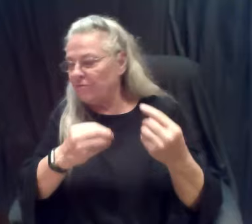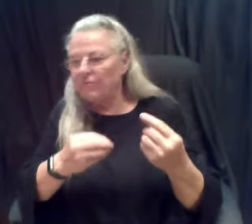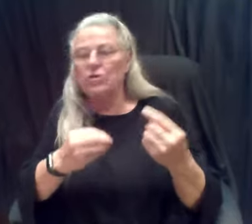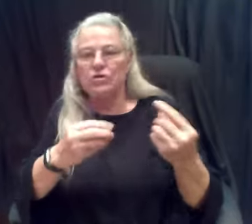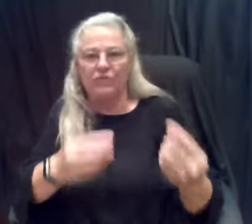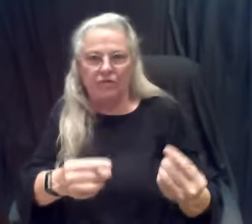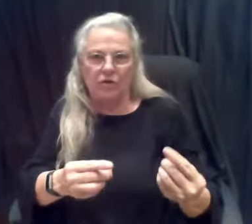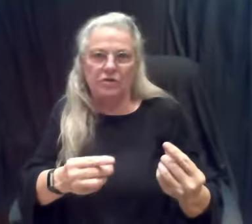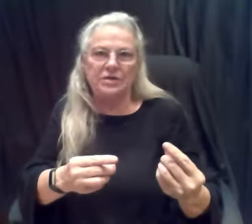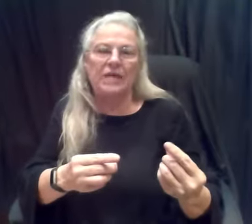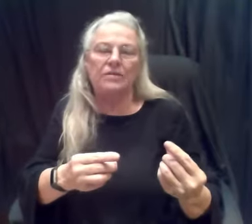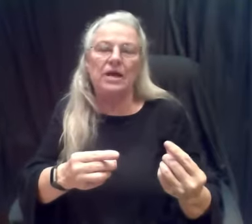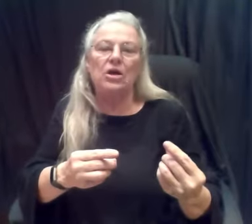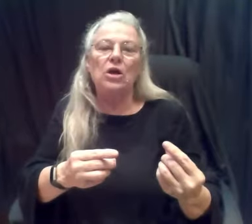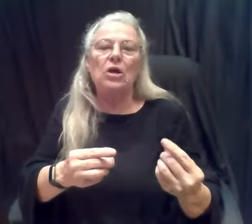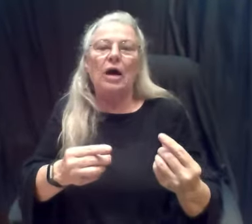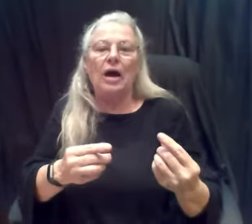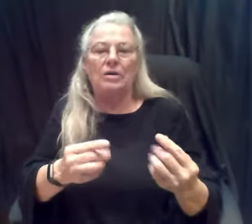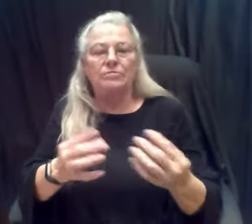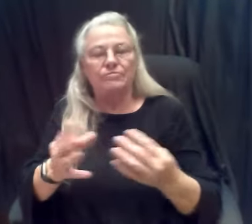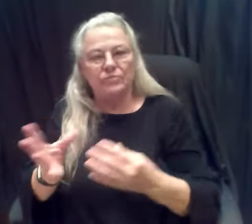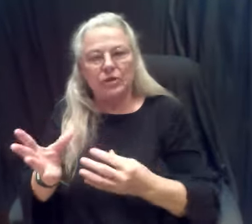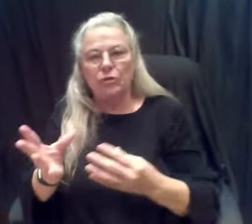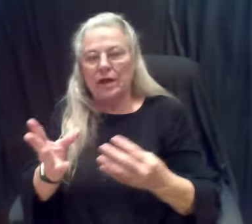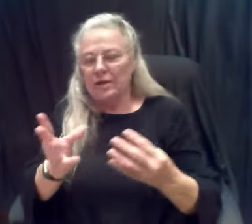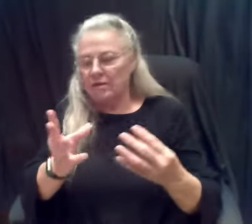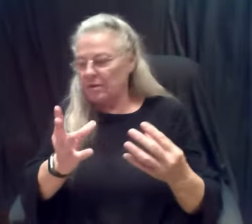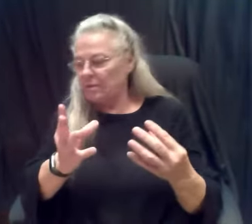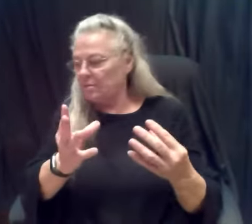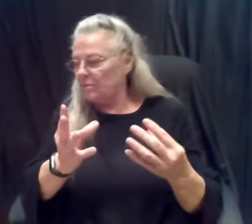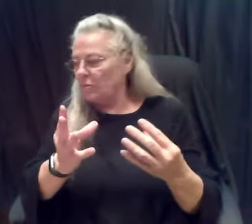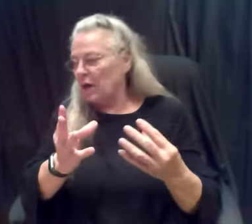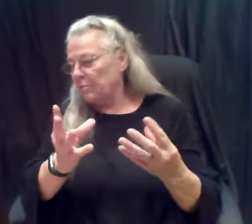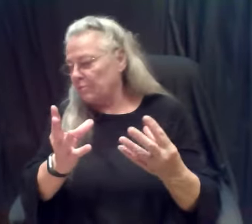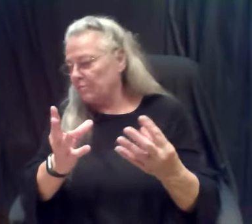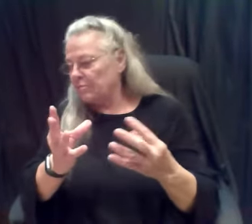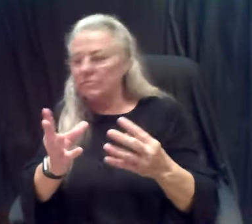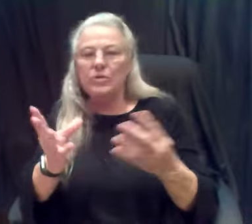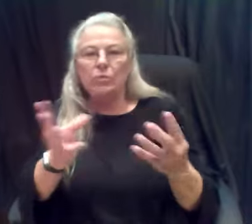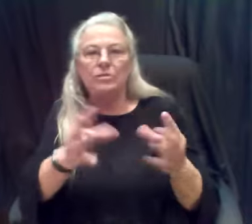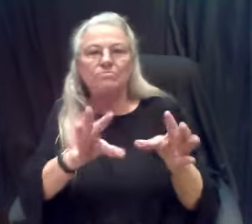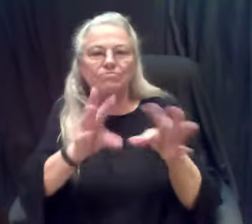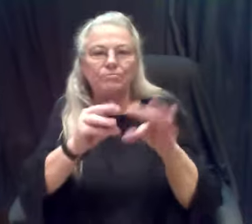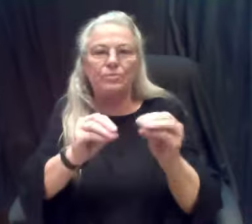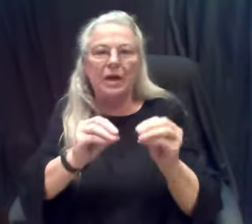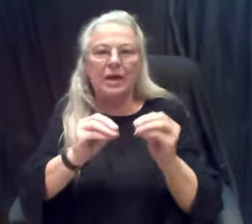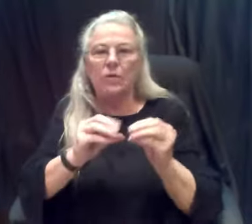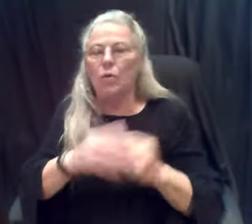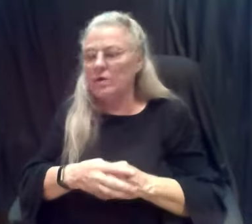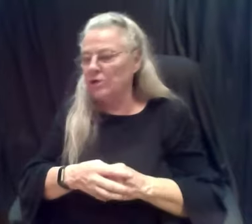first verse, and then um, you can, well, you can plug in the ones that you